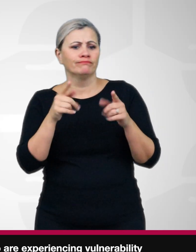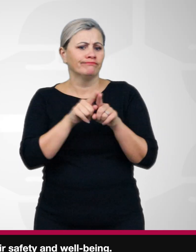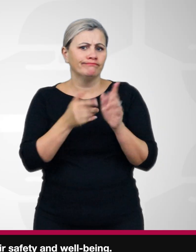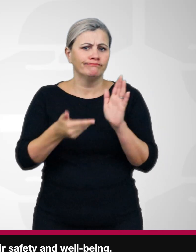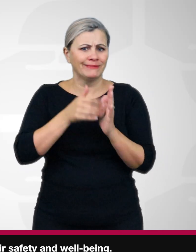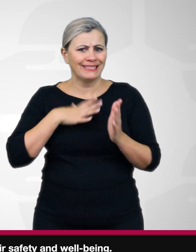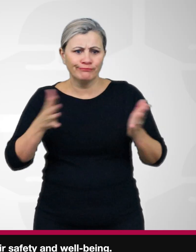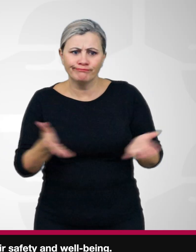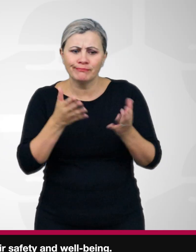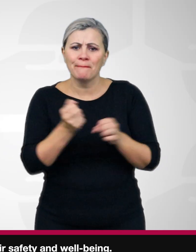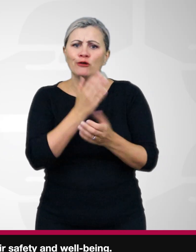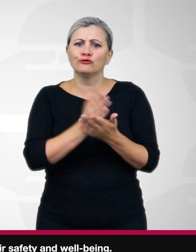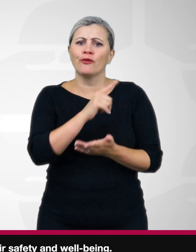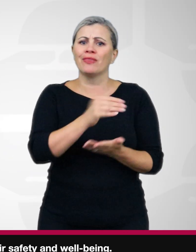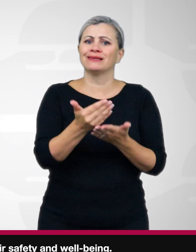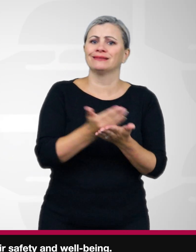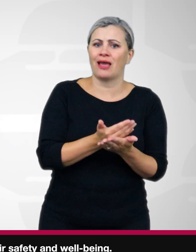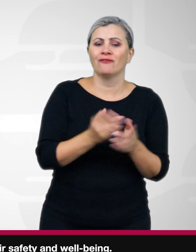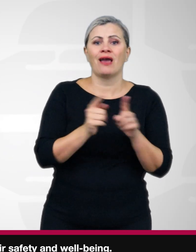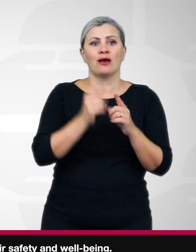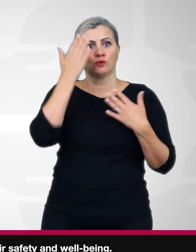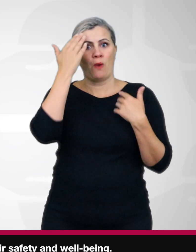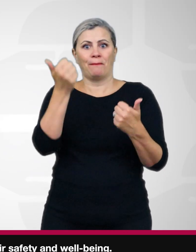and promote their safety and well-being.